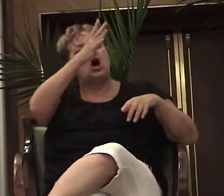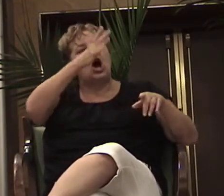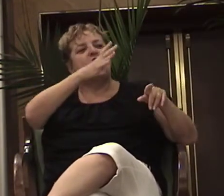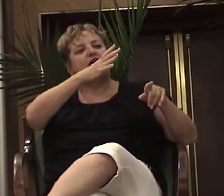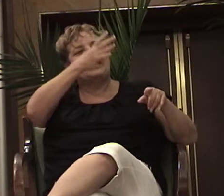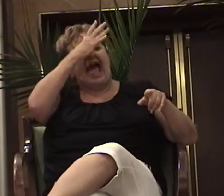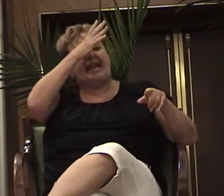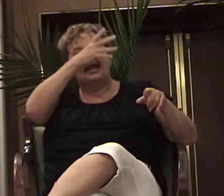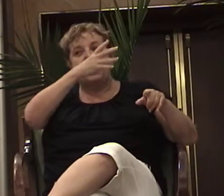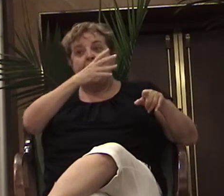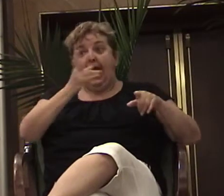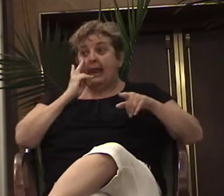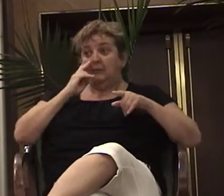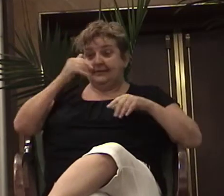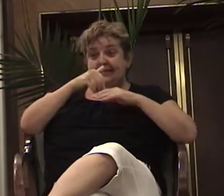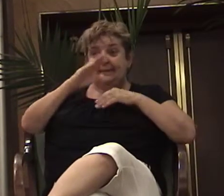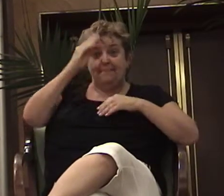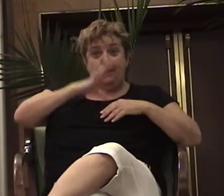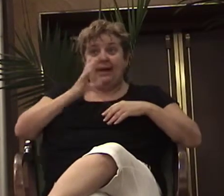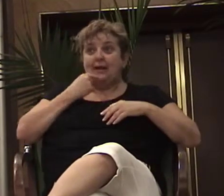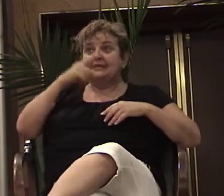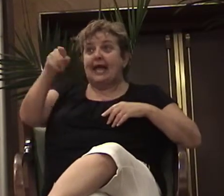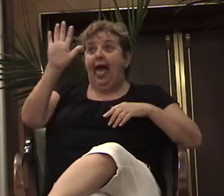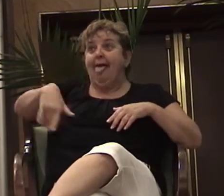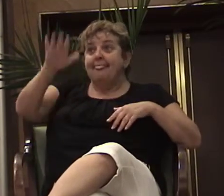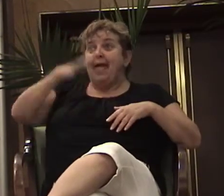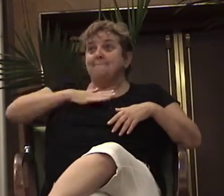Oh, there goes my daddy right there. Give me a hug.